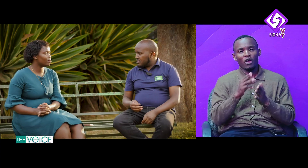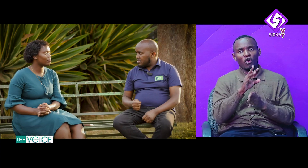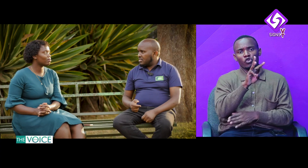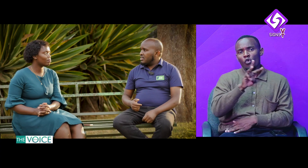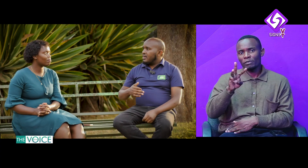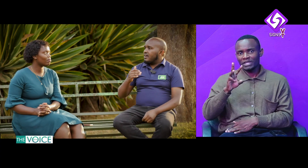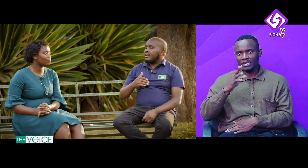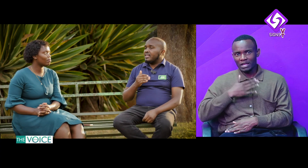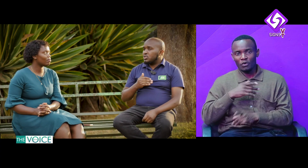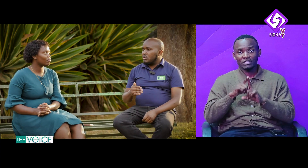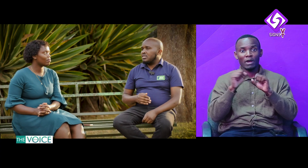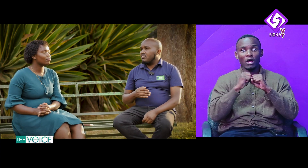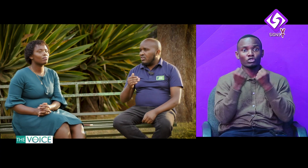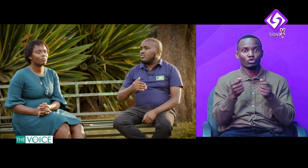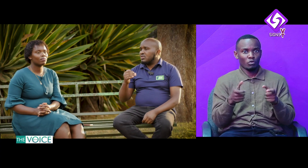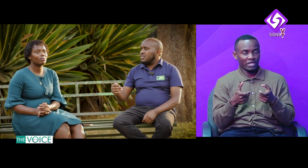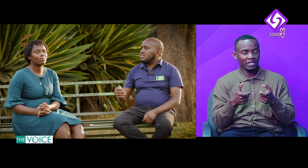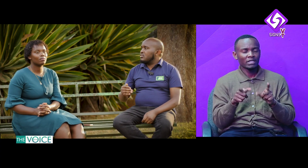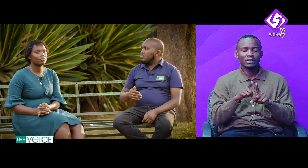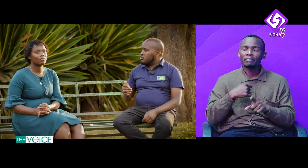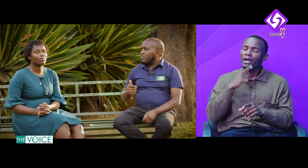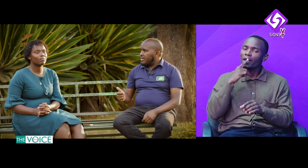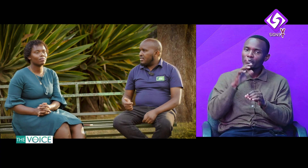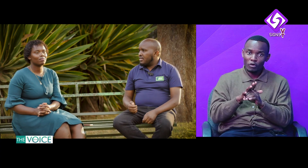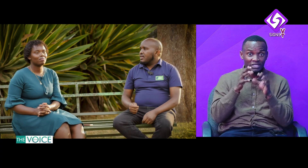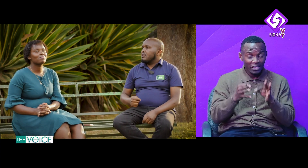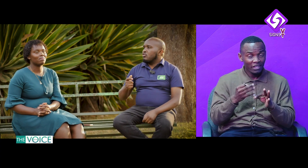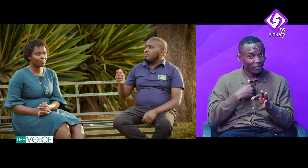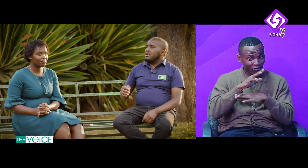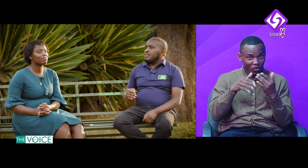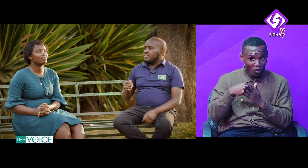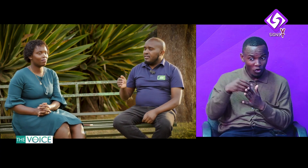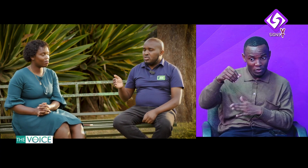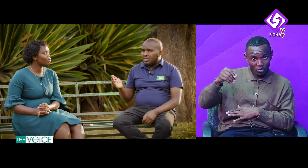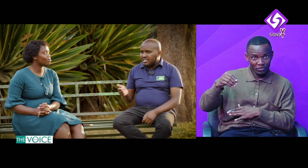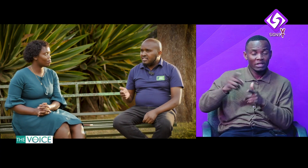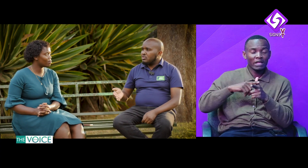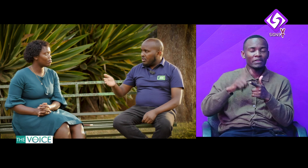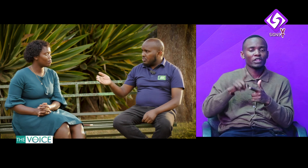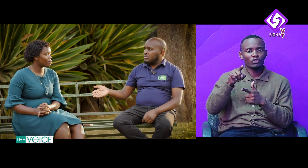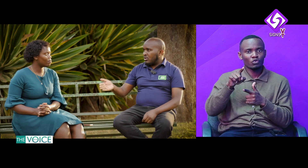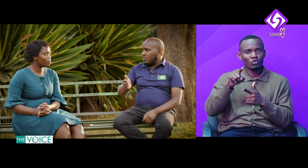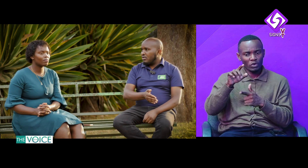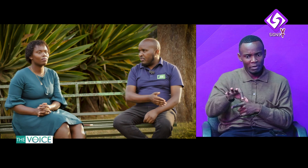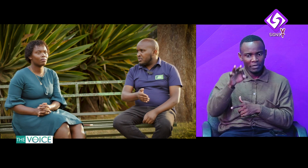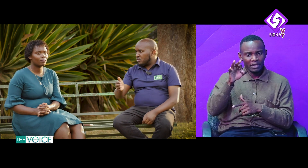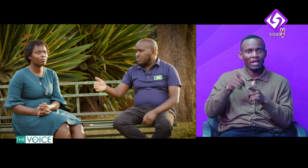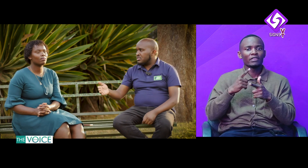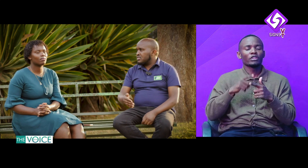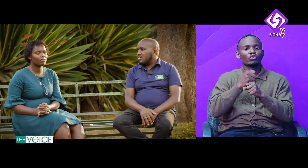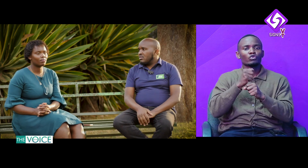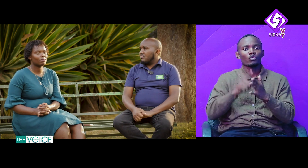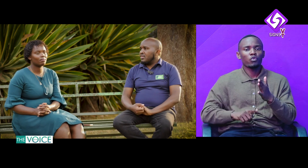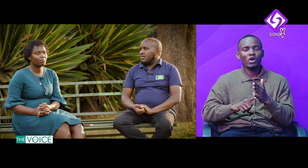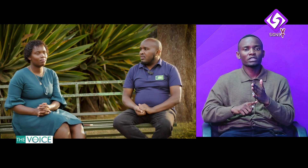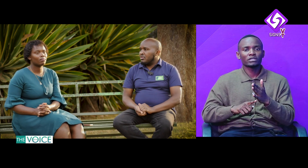media pages. And I can assure you that if you have all the qualities and you're able to apply, you'll be shortlisted and you'll go through the whole professional